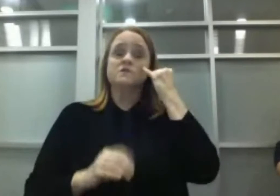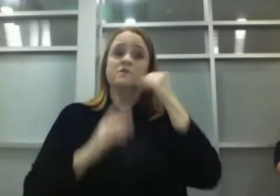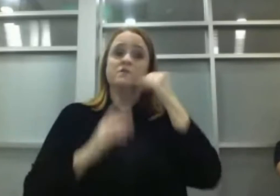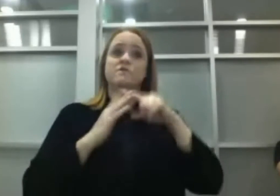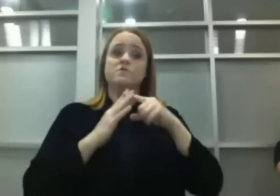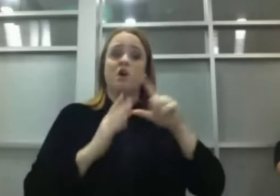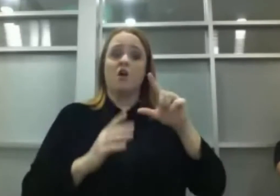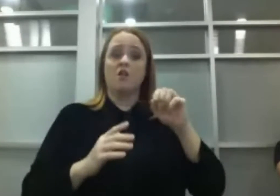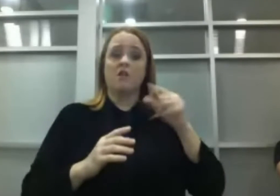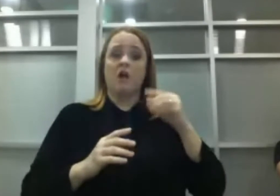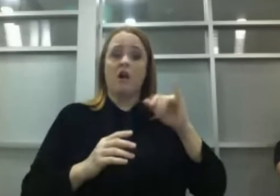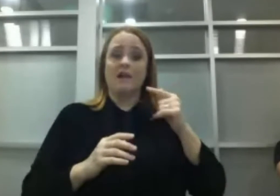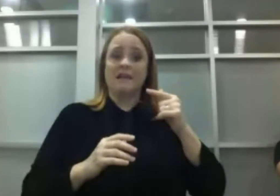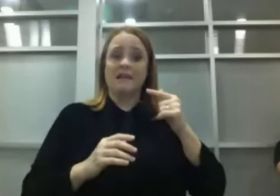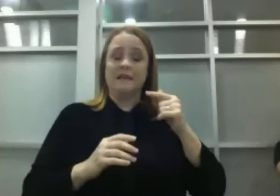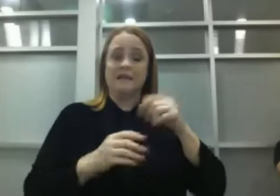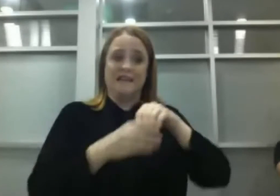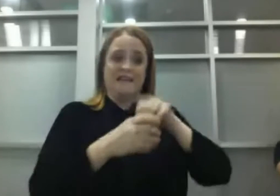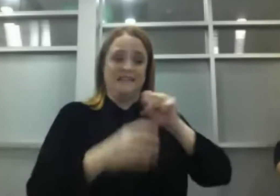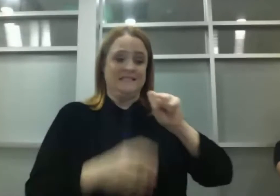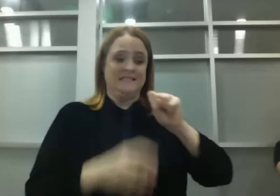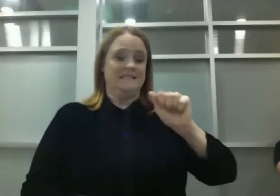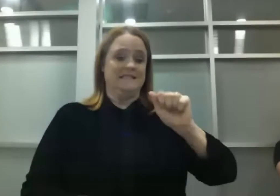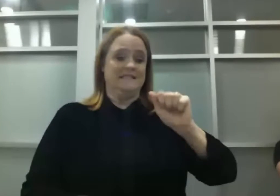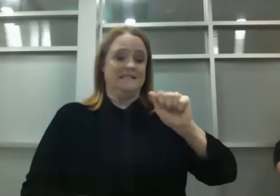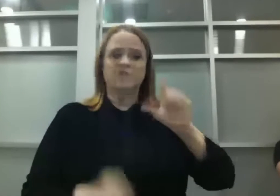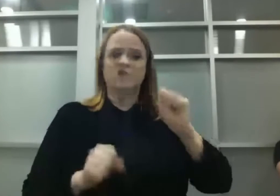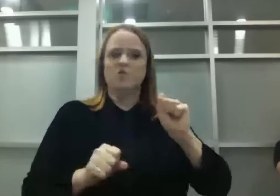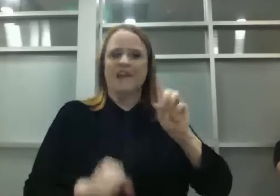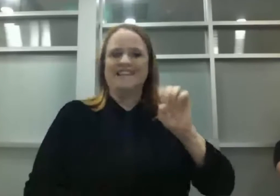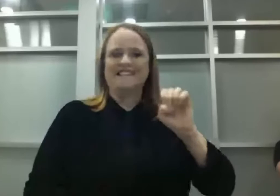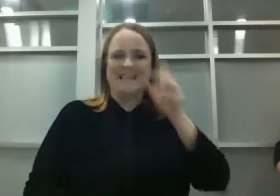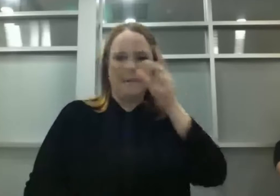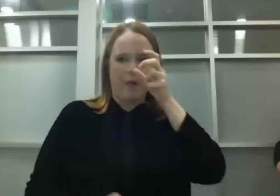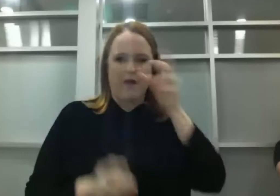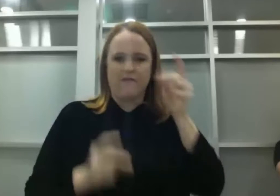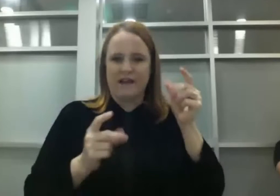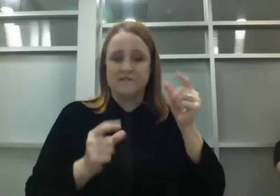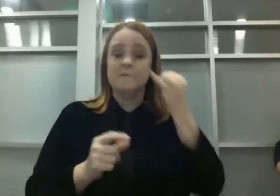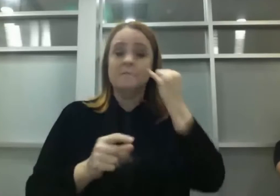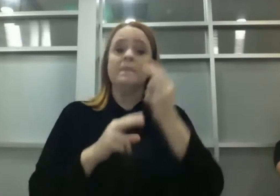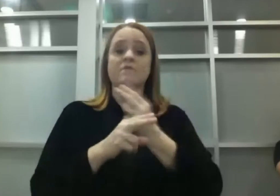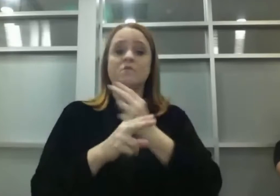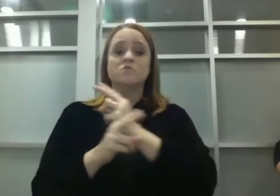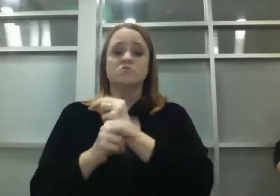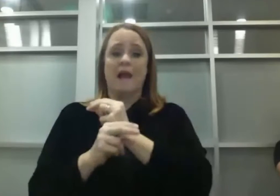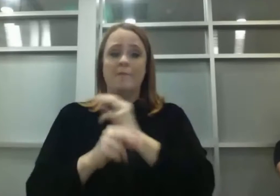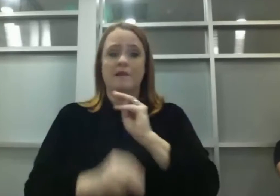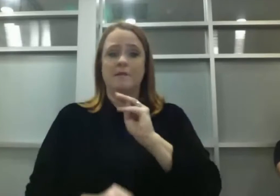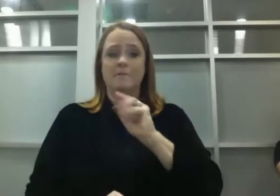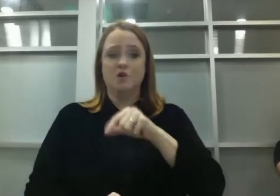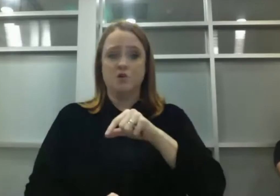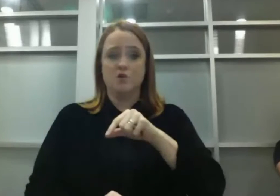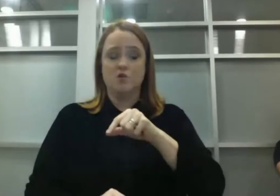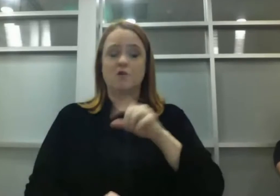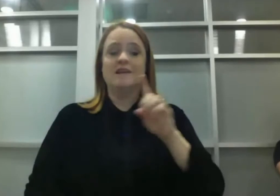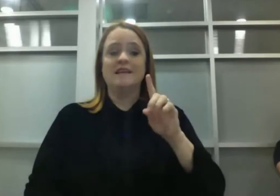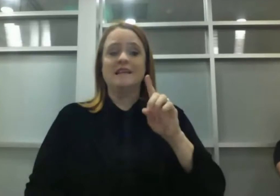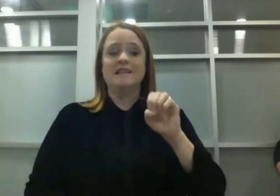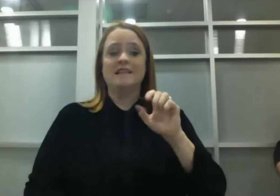debug this faster. One thing I would say, if you're actually using RabbitMQ, the default example client code says that when a